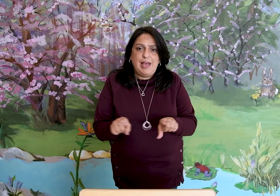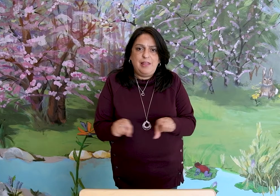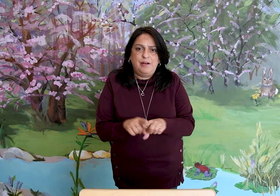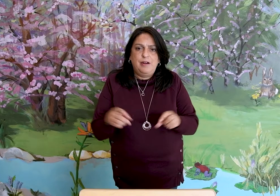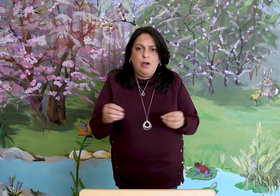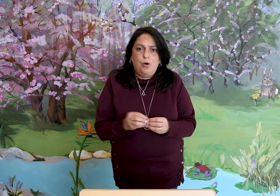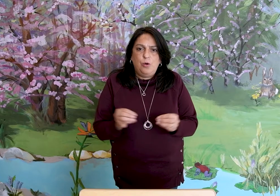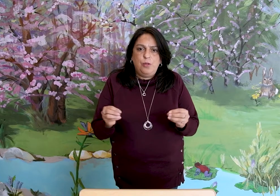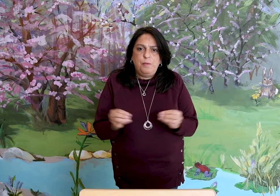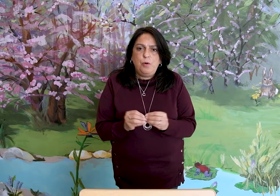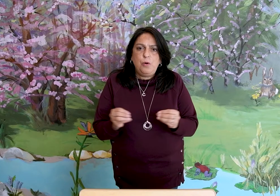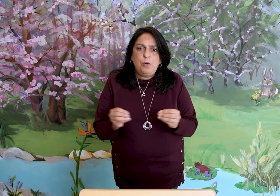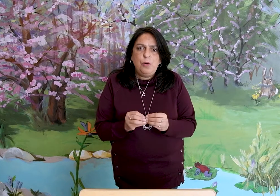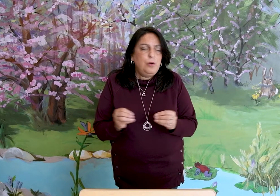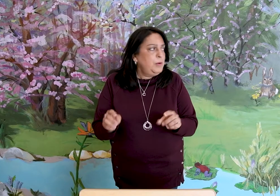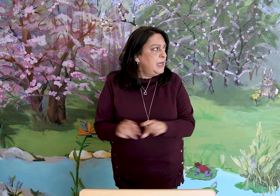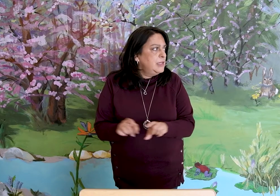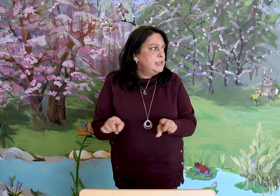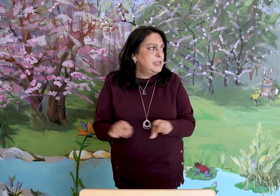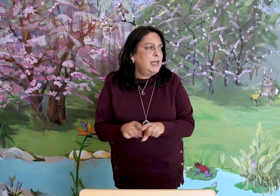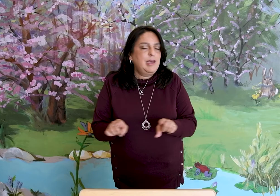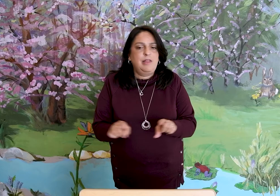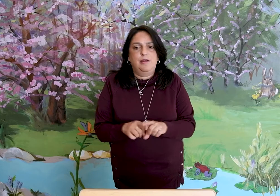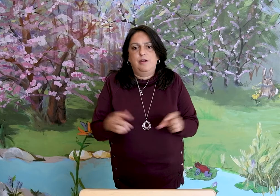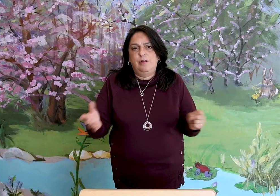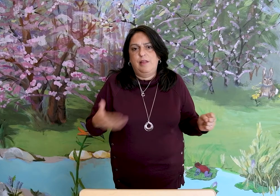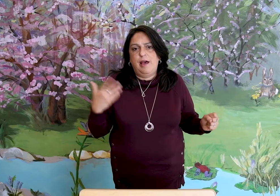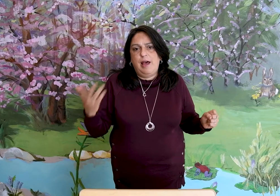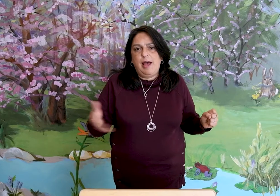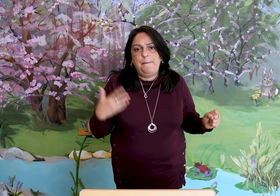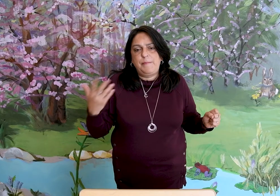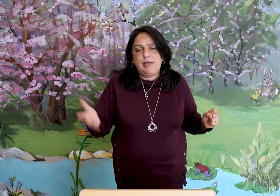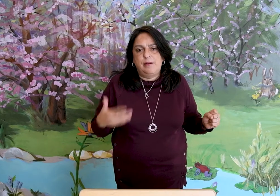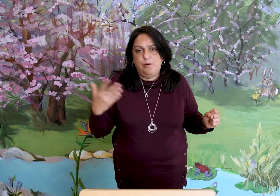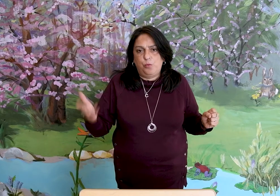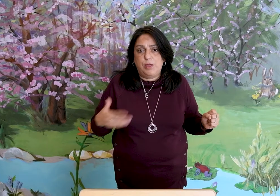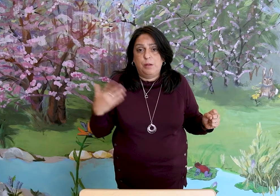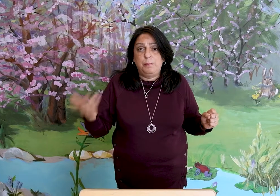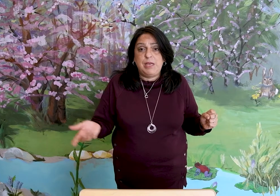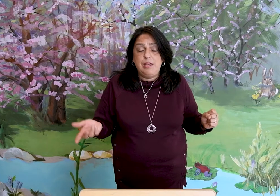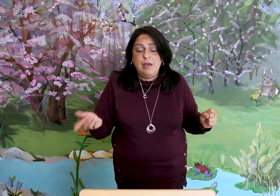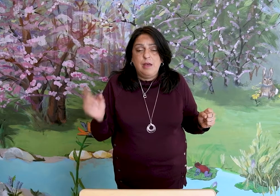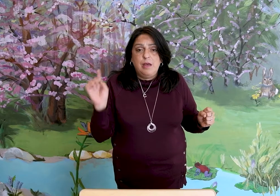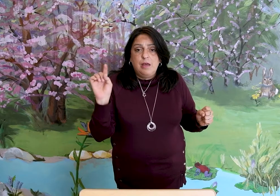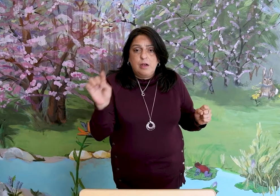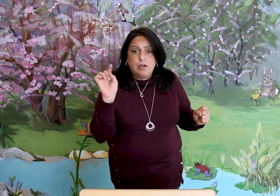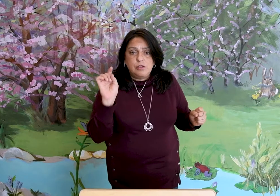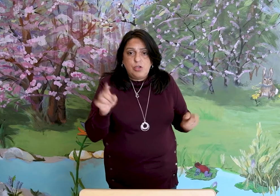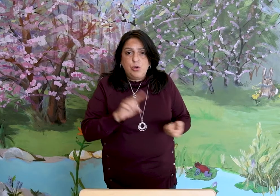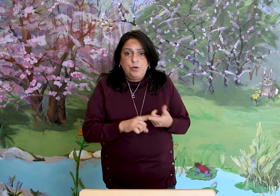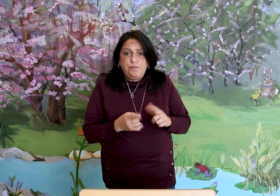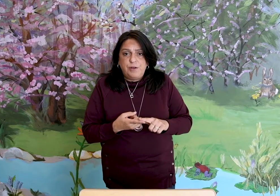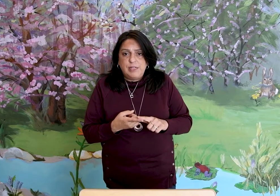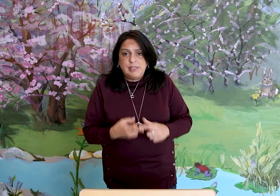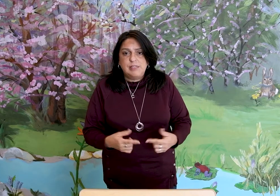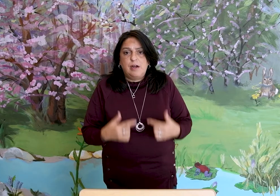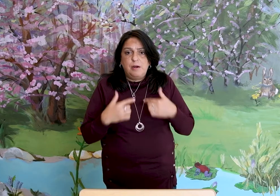together. Oh, the more we get together, the happier we'll be. 'Cause your friends are